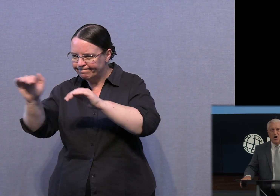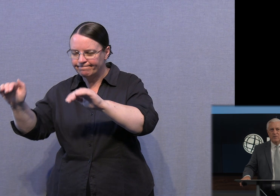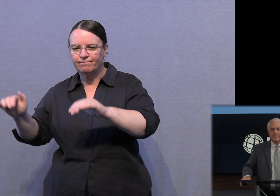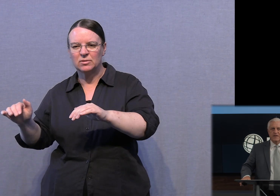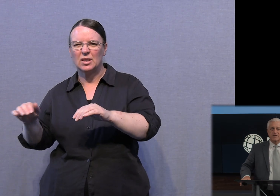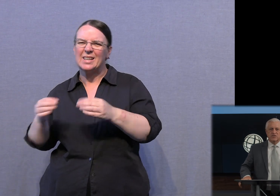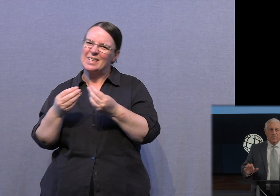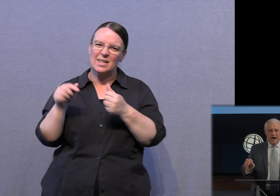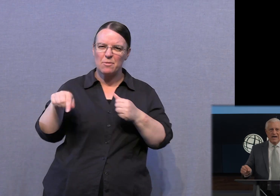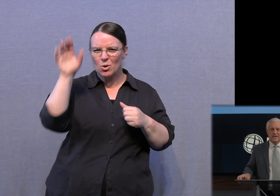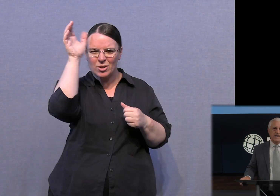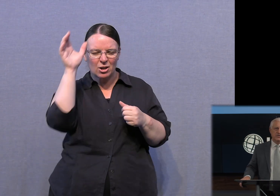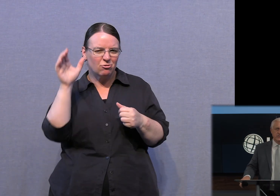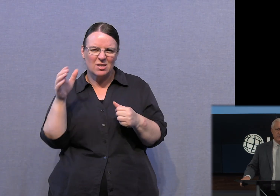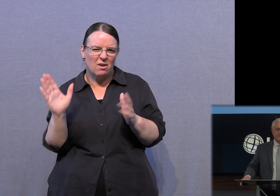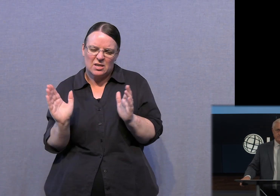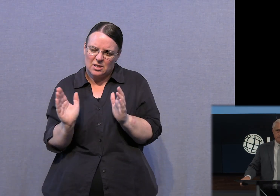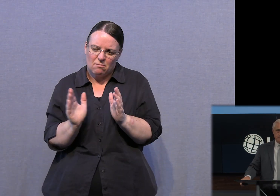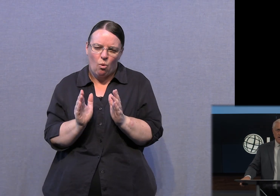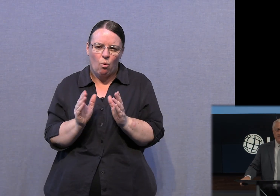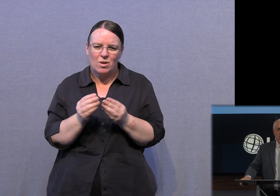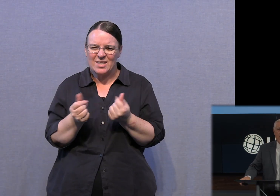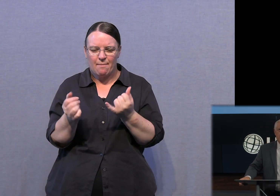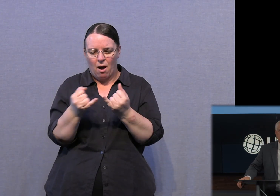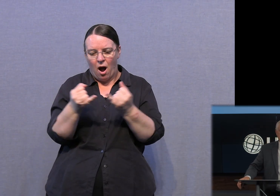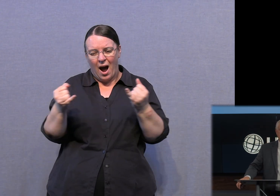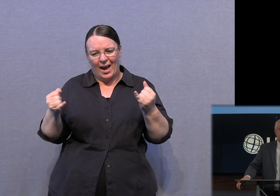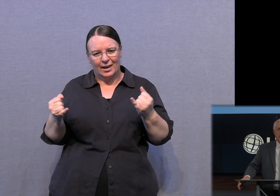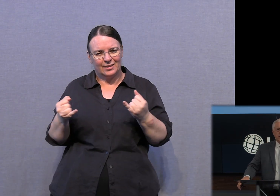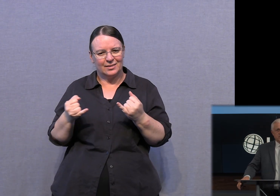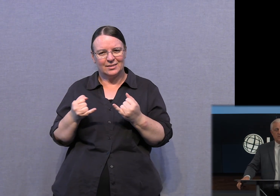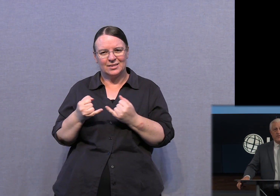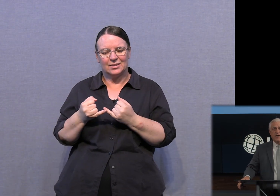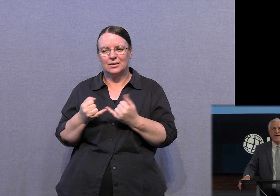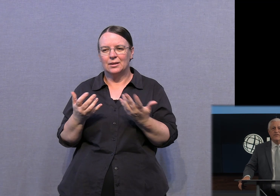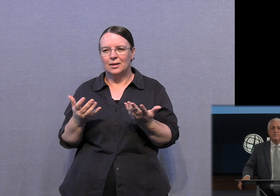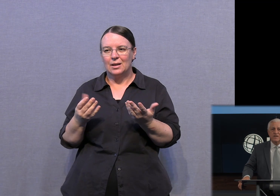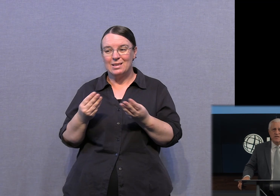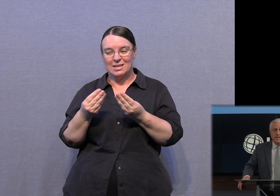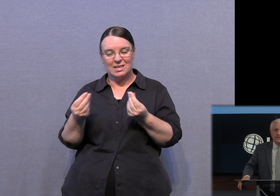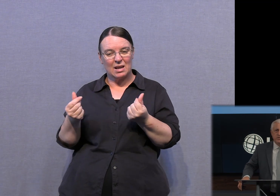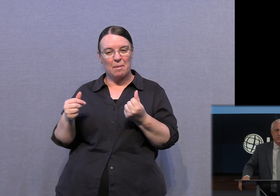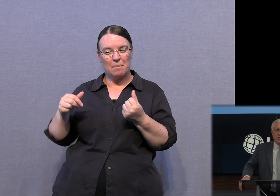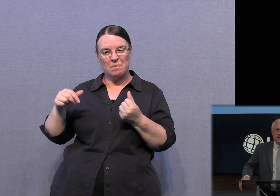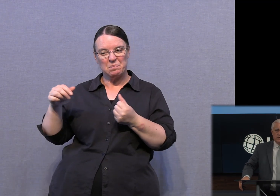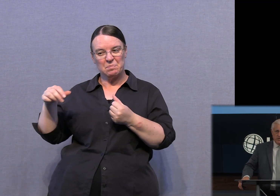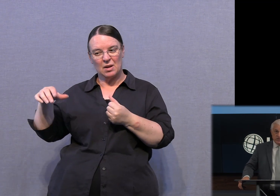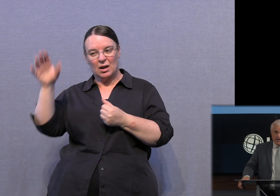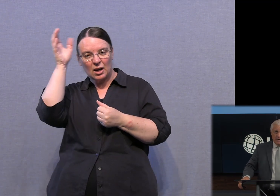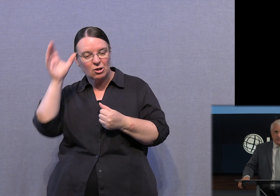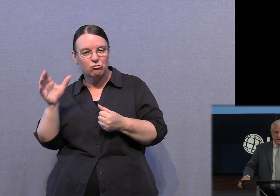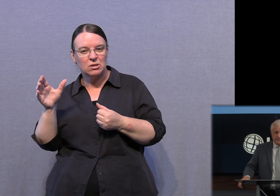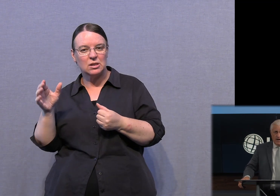very small. Some are island nations of low populations. Some are very heavily Muslim nations where